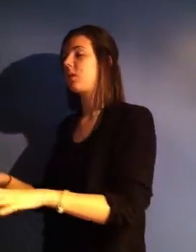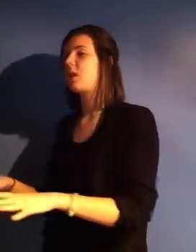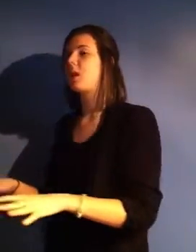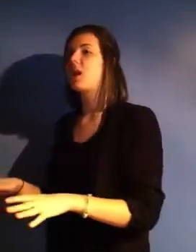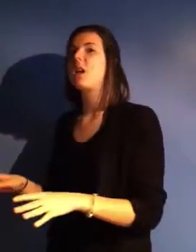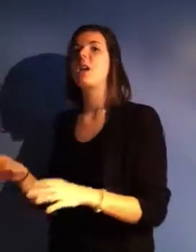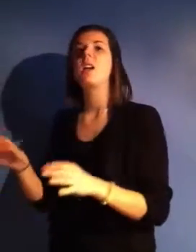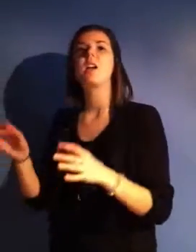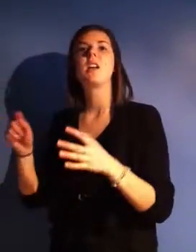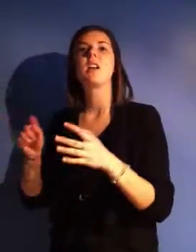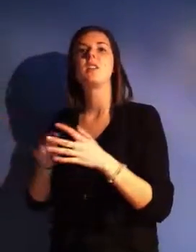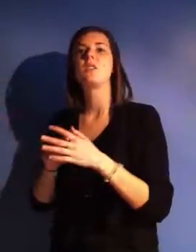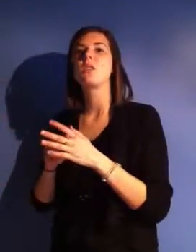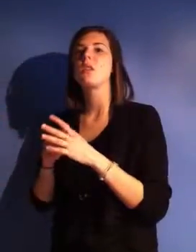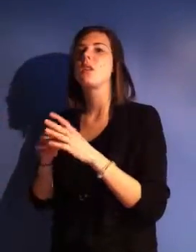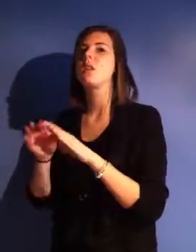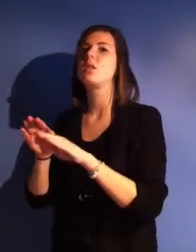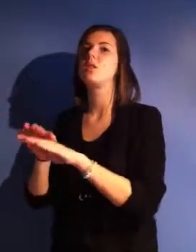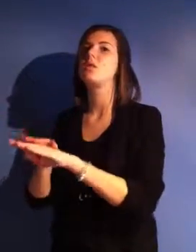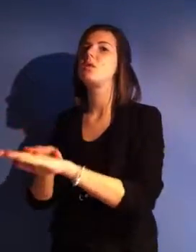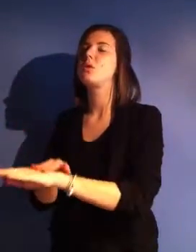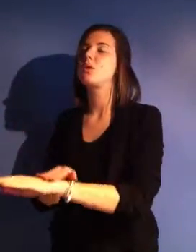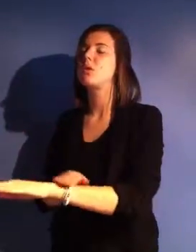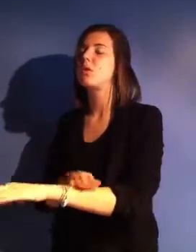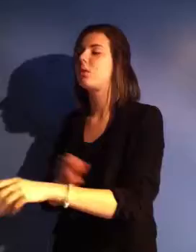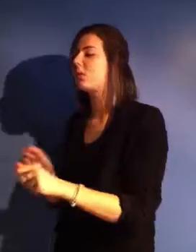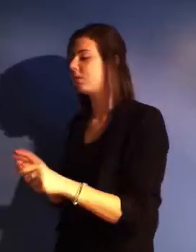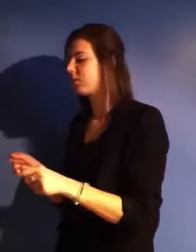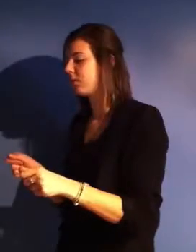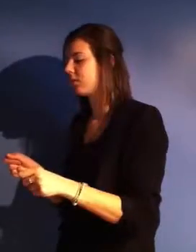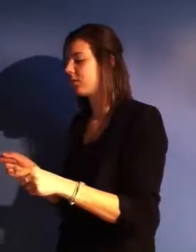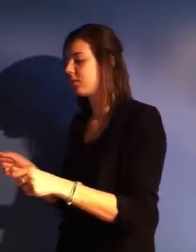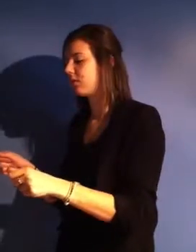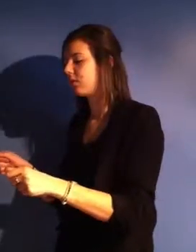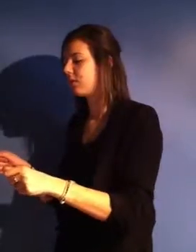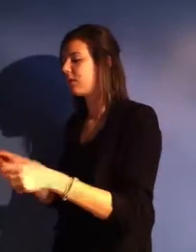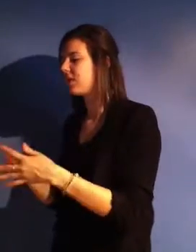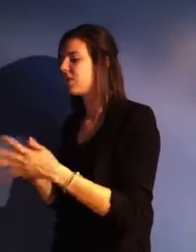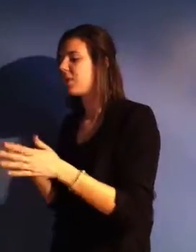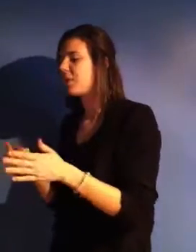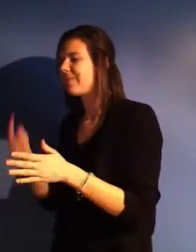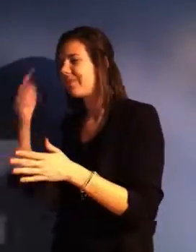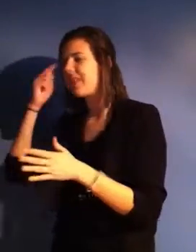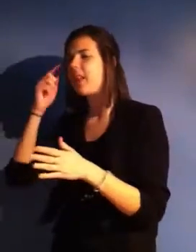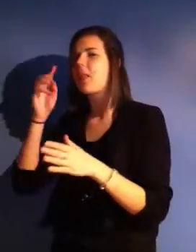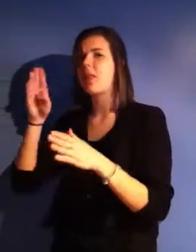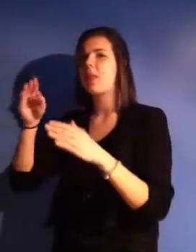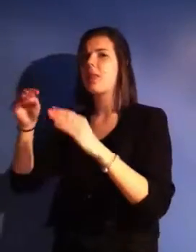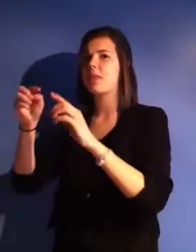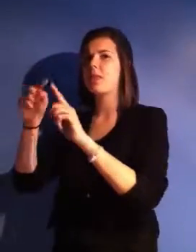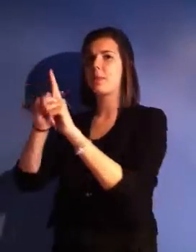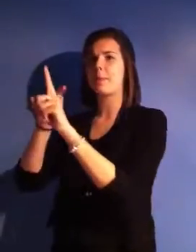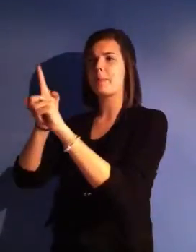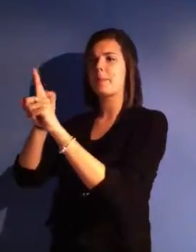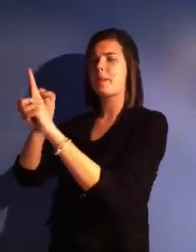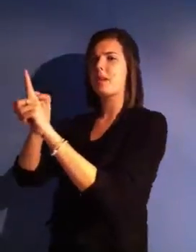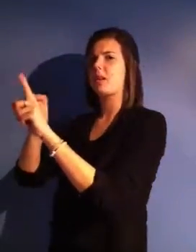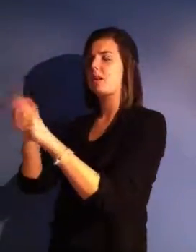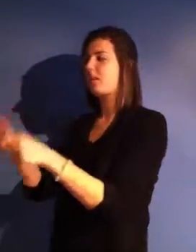sew very slowly. So you're going to start probably at the bottom, and you're going to sew